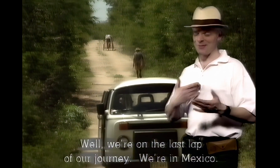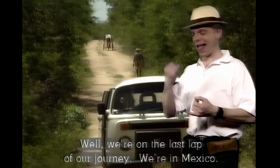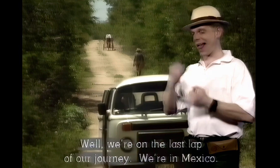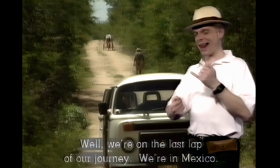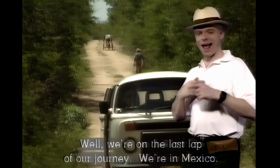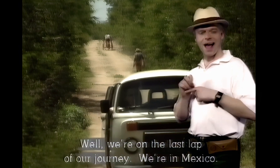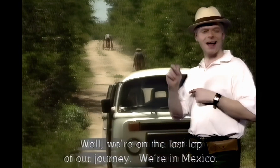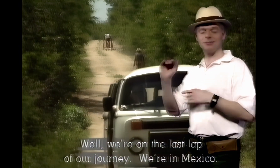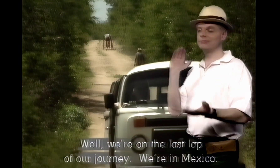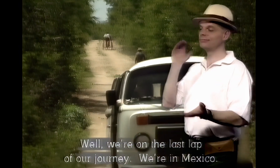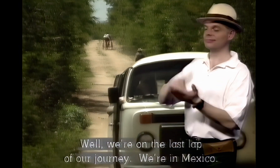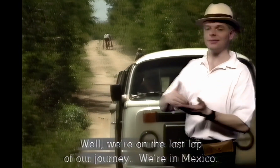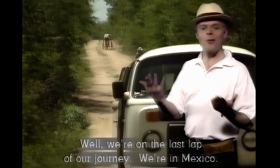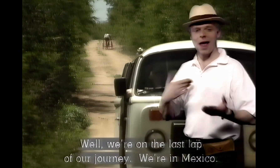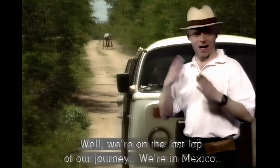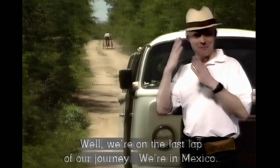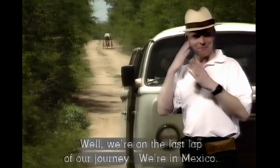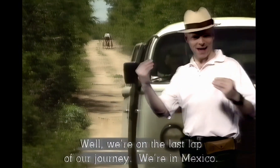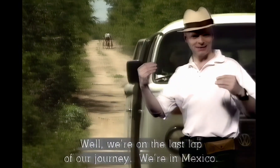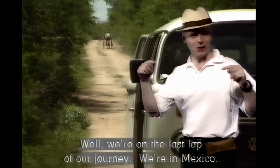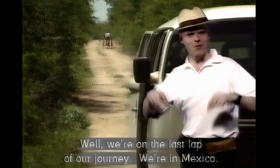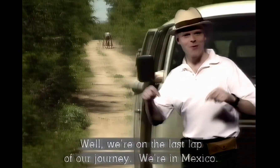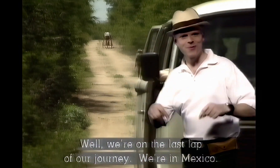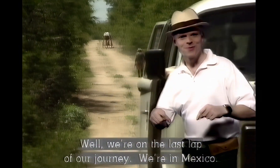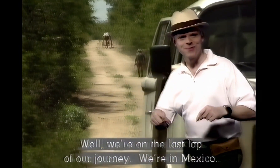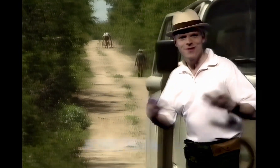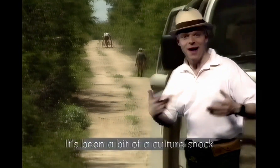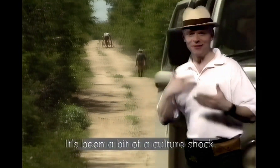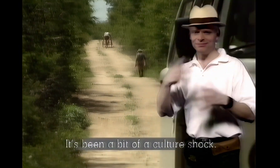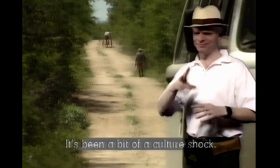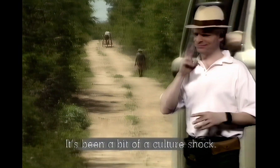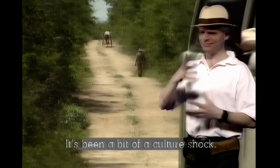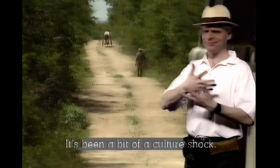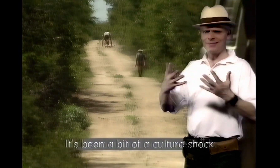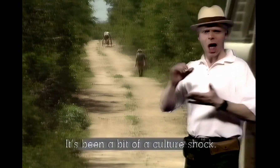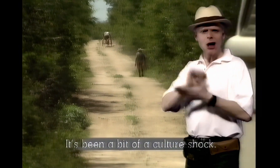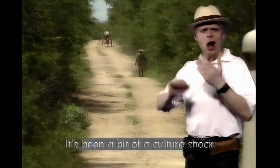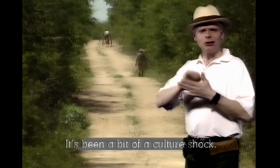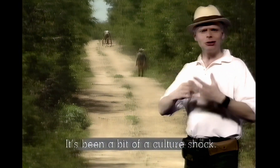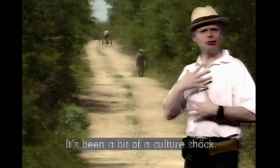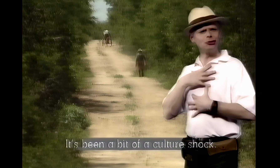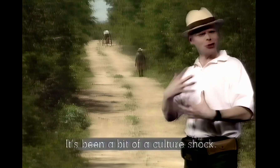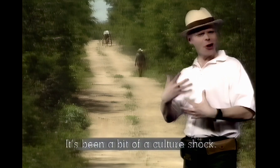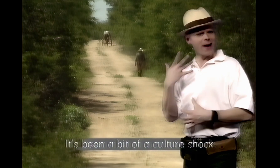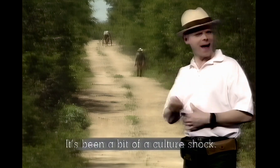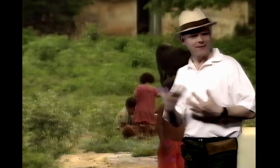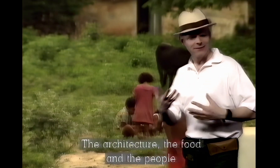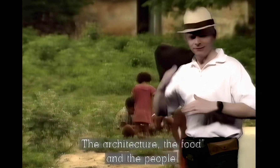Well, here we are on the last lap of our journey. We're in Mexico. As you've just seen, it's been a bit of a culture shock.